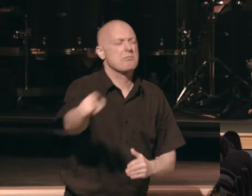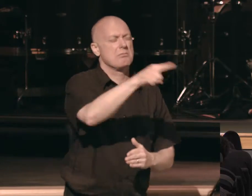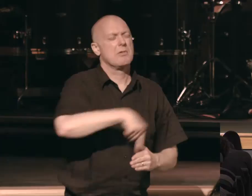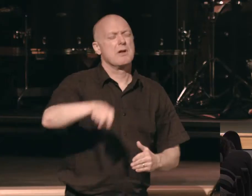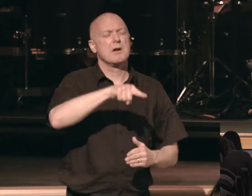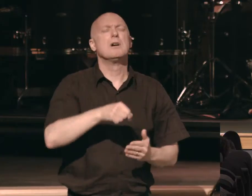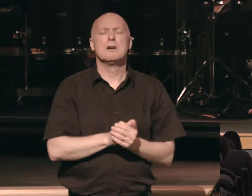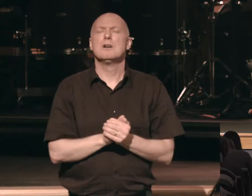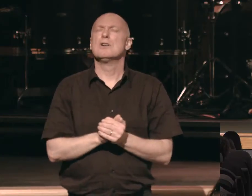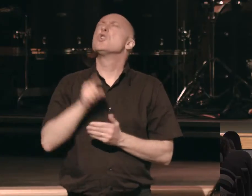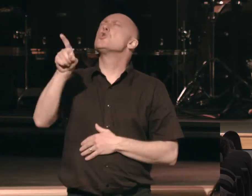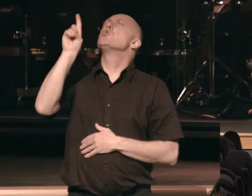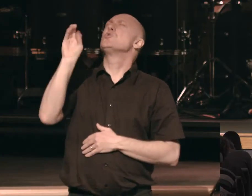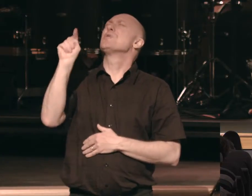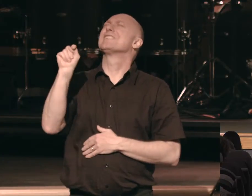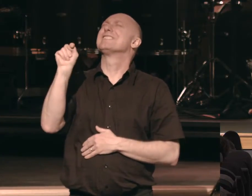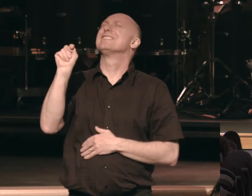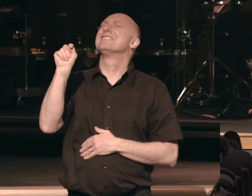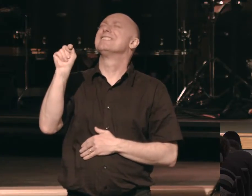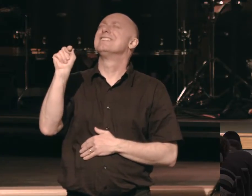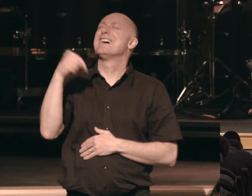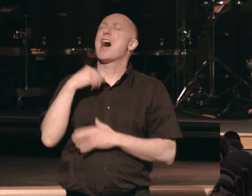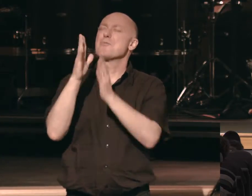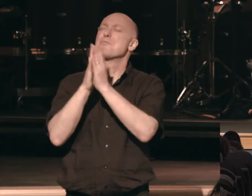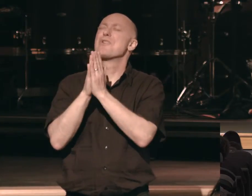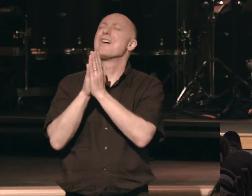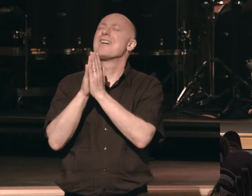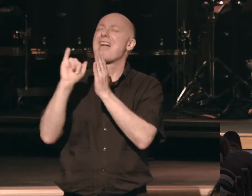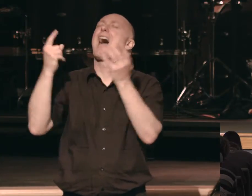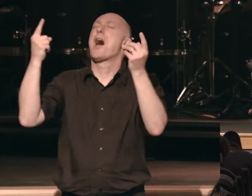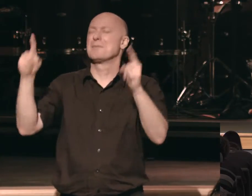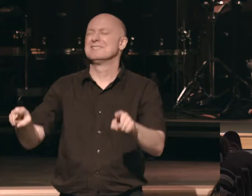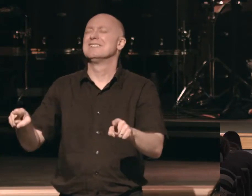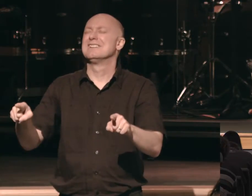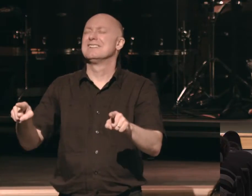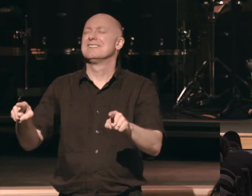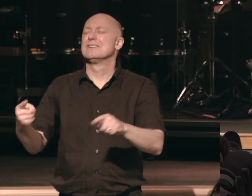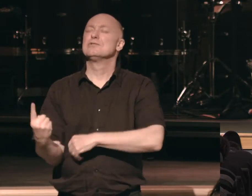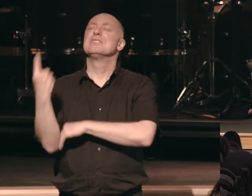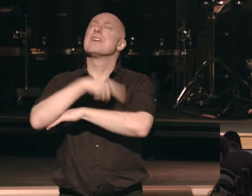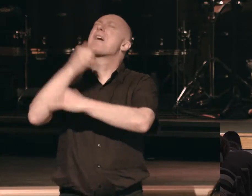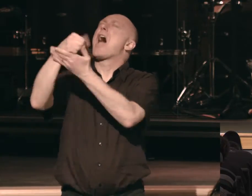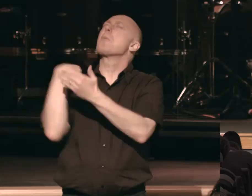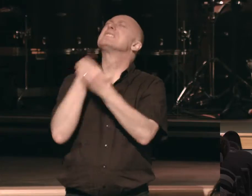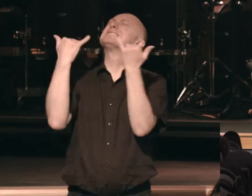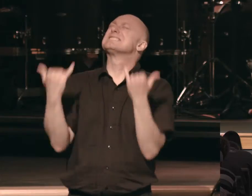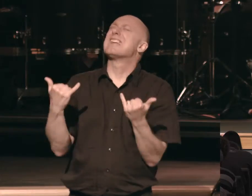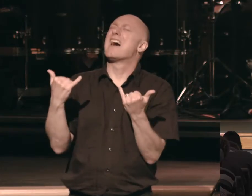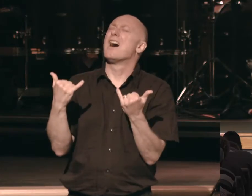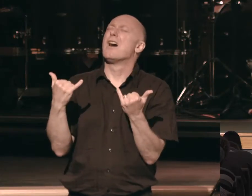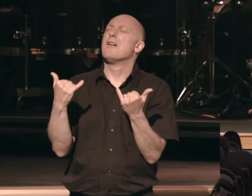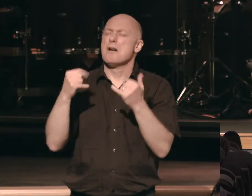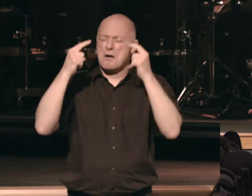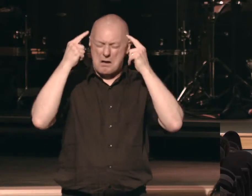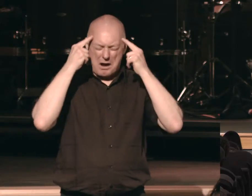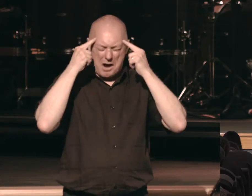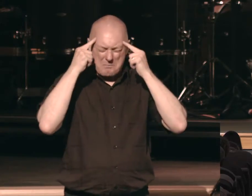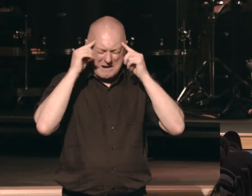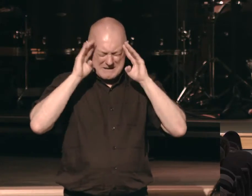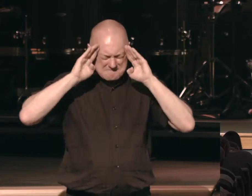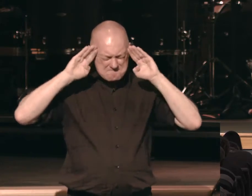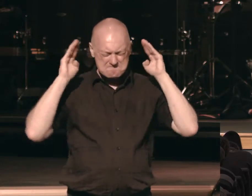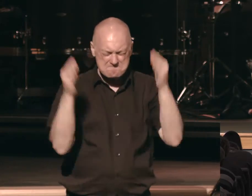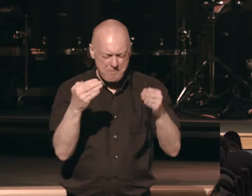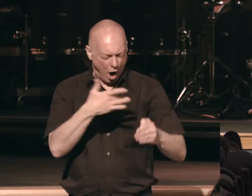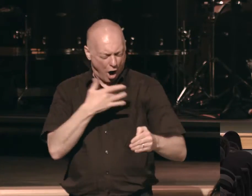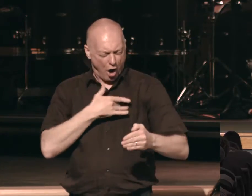encouraged by you and in you. If you do it, Lord, it's perfect. And so I pray that will take place this day. Help us now to